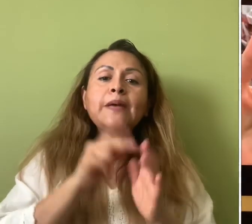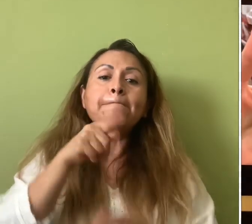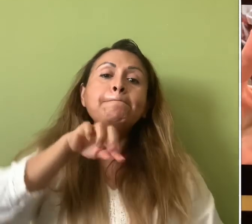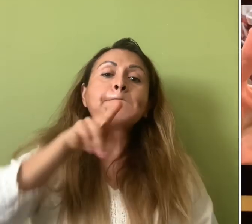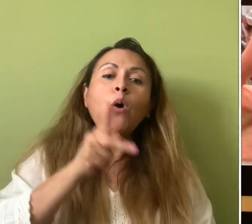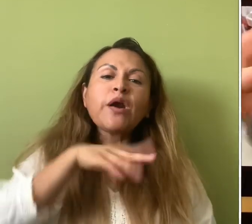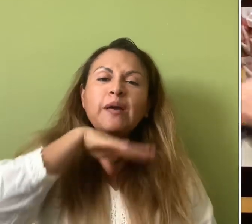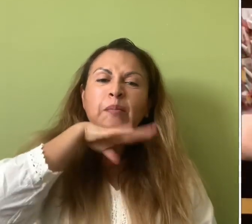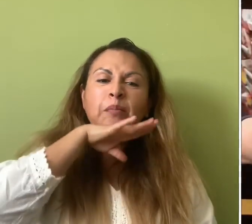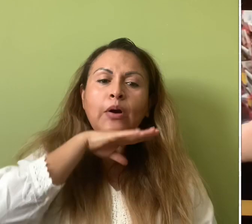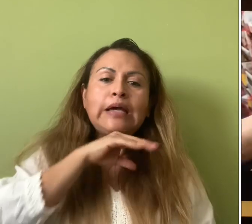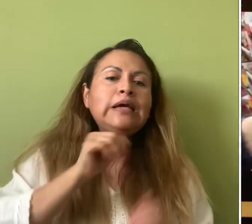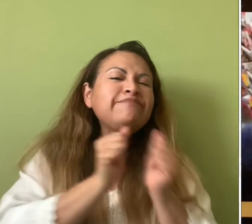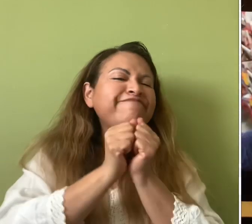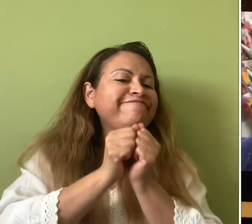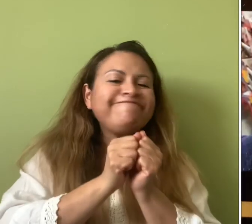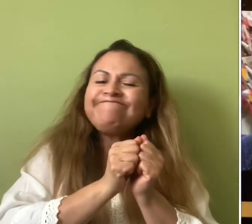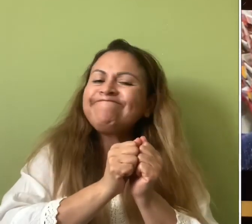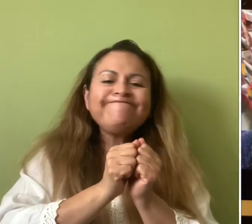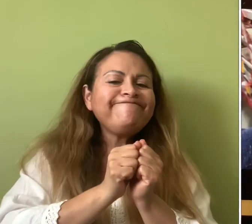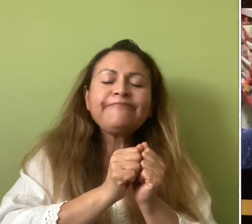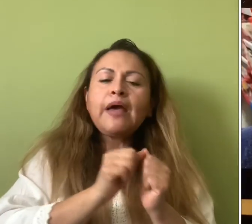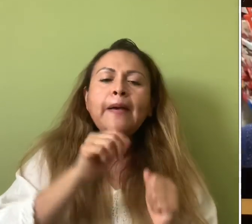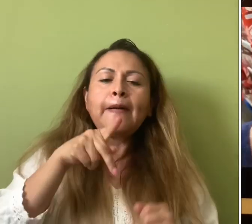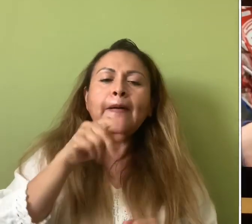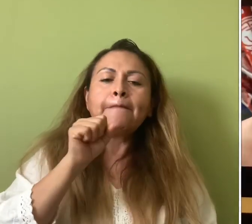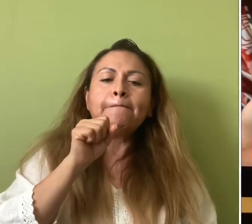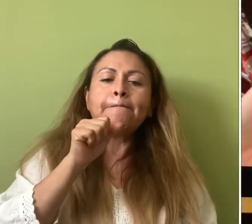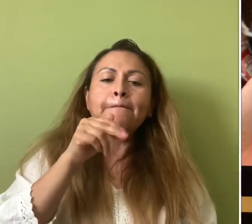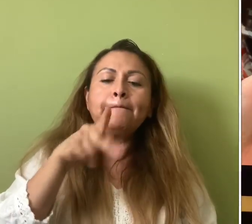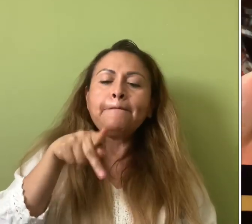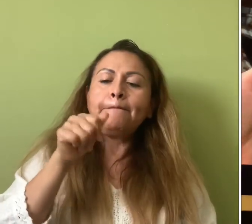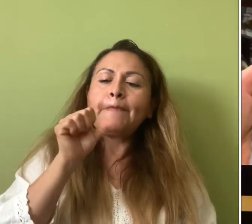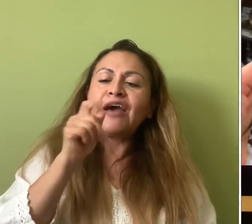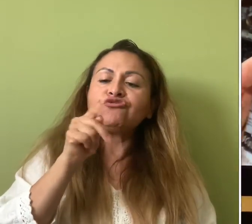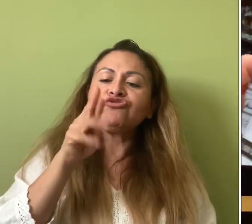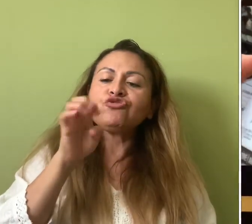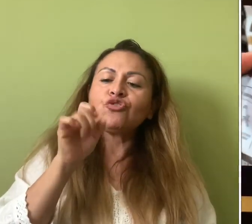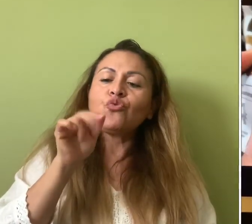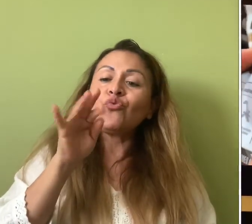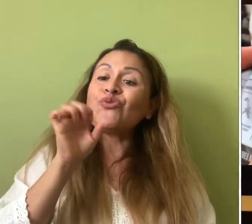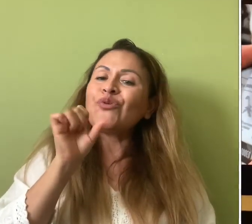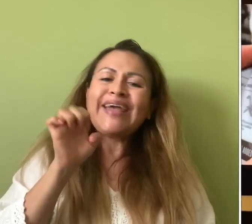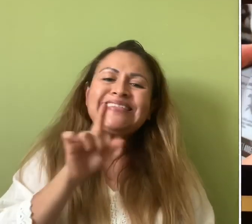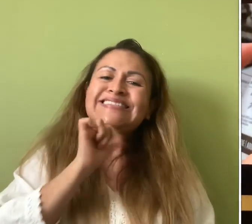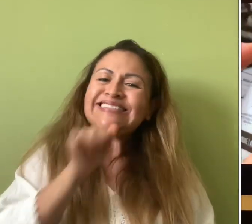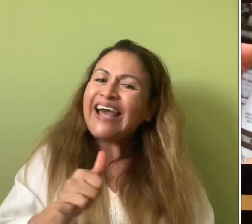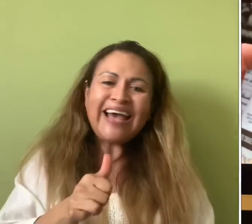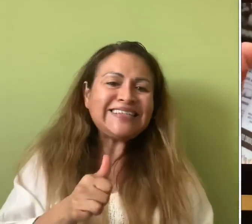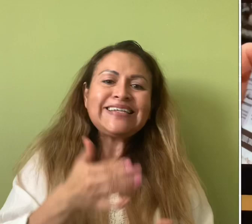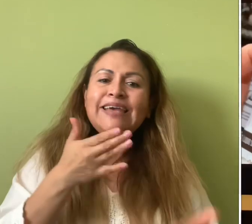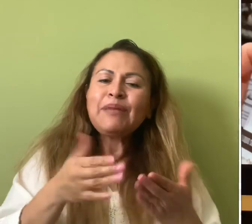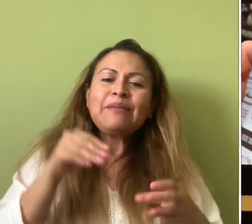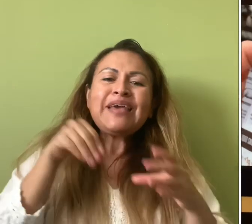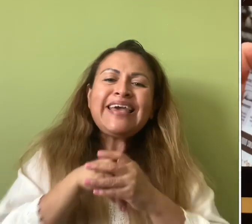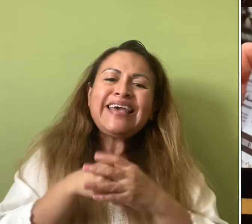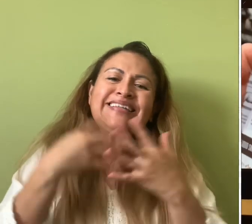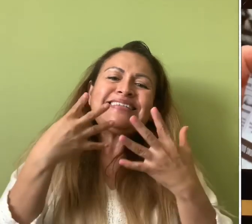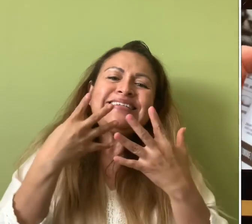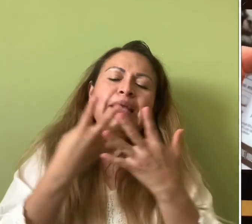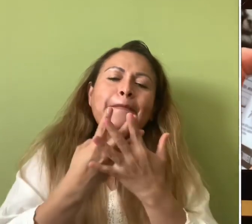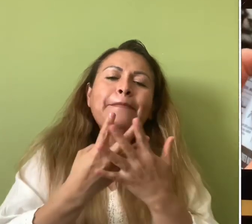is, it's not pasture-raised pork, so it could be factory farmed pork. Now look at the other ingredients and compare it to the one we just saw. Cane